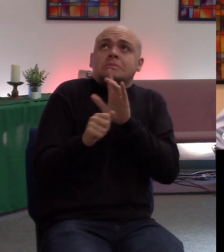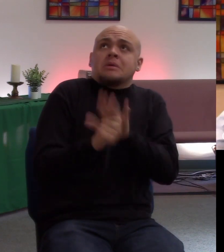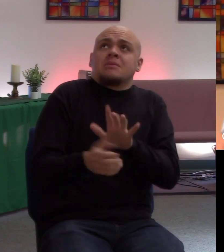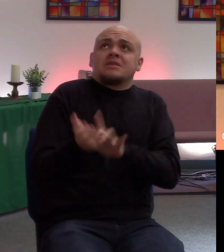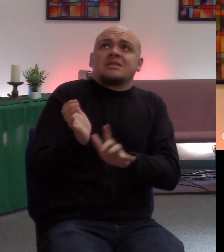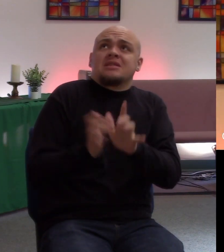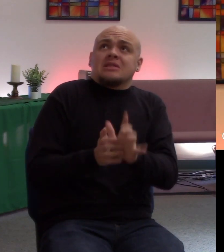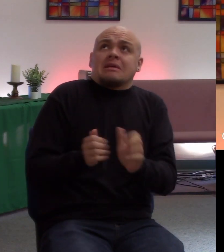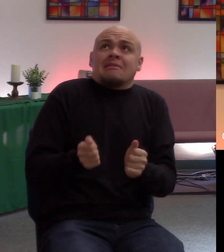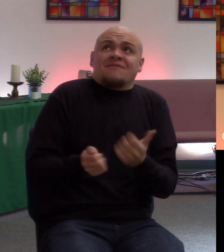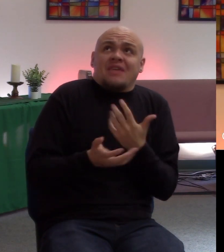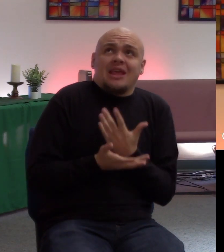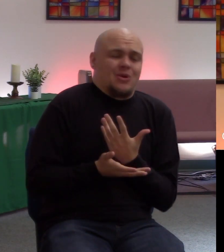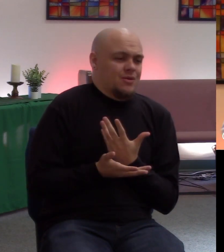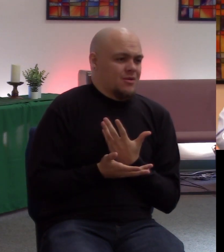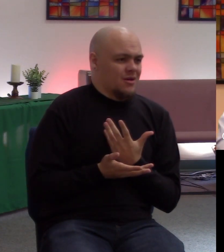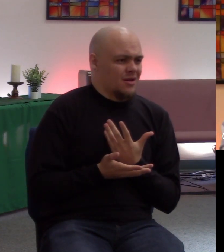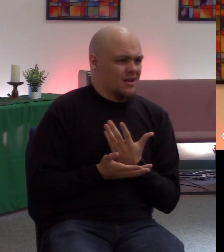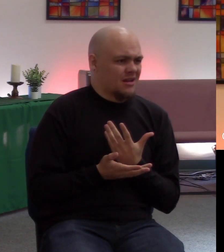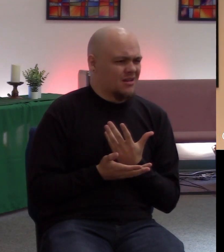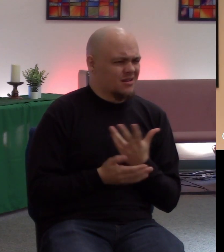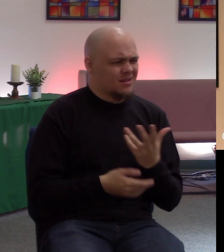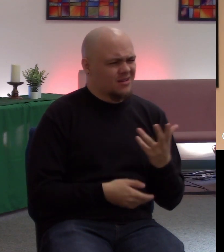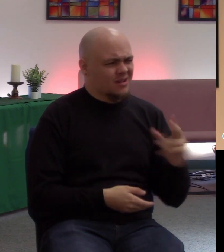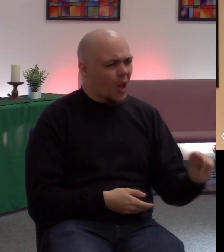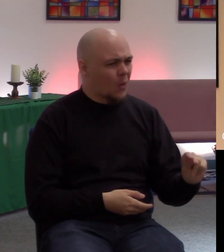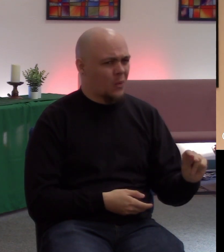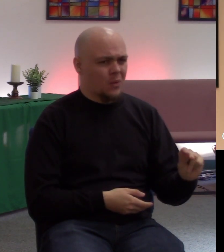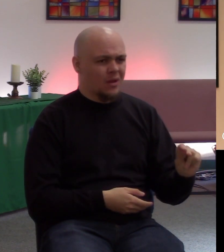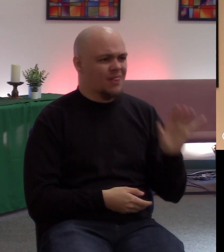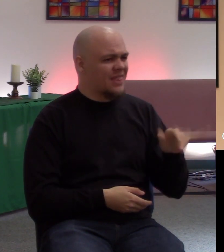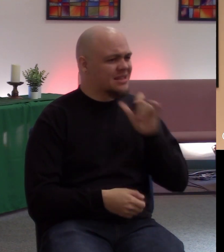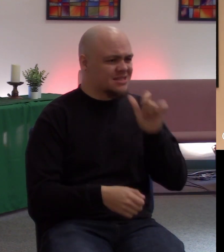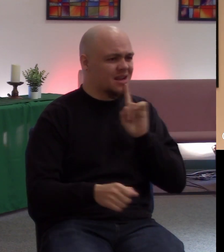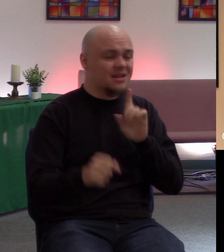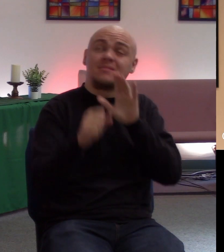come down the aisle and commit their life to Jesus.